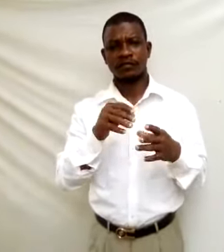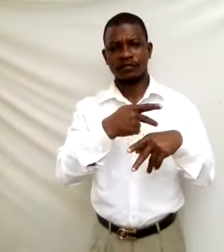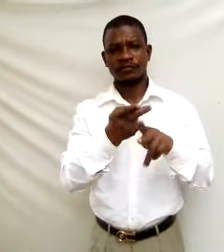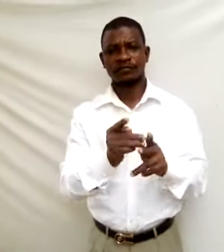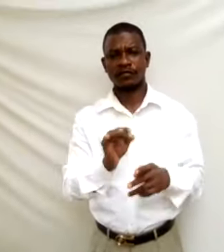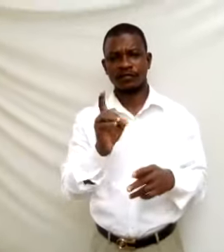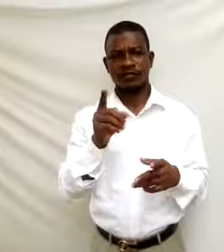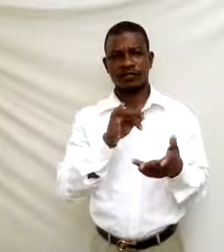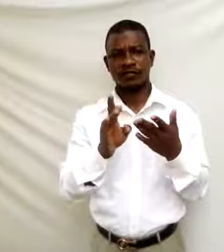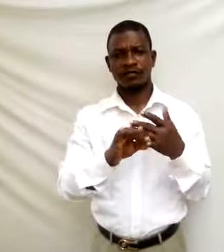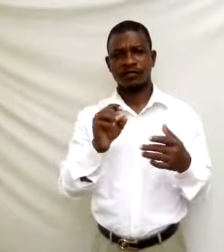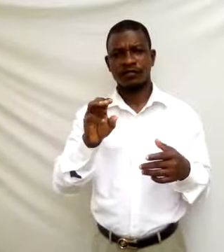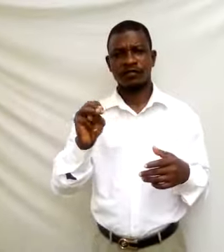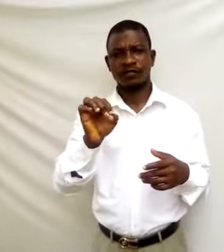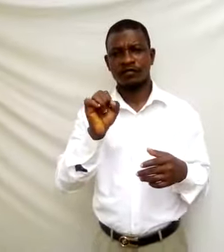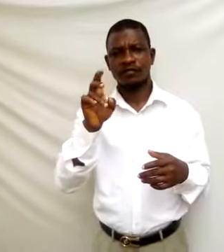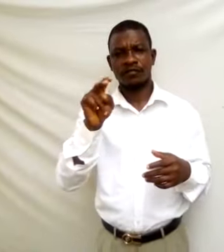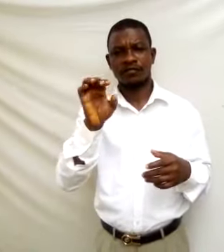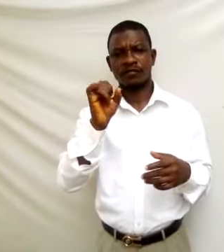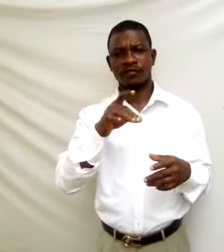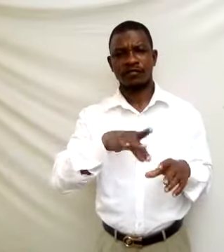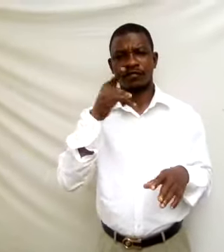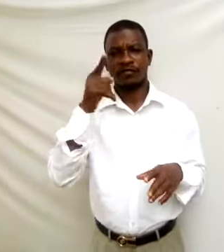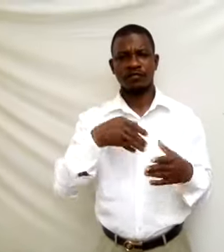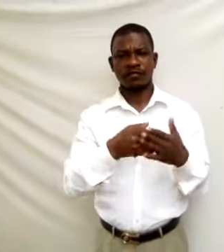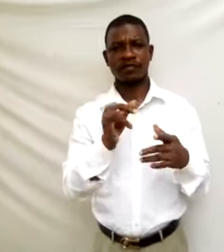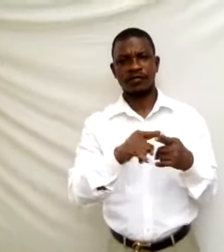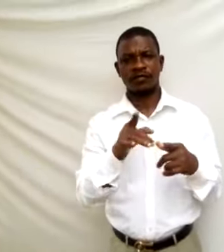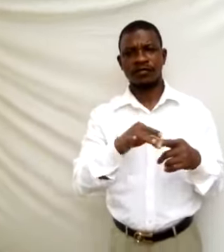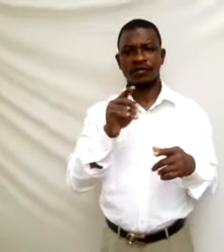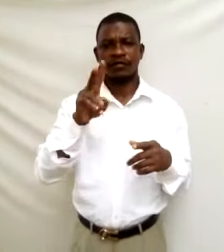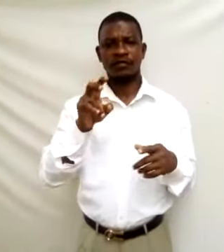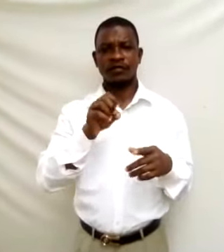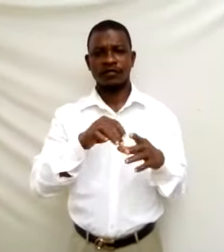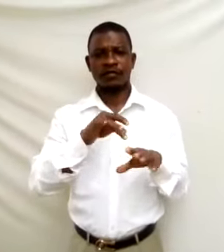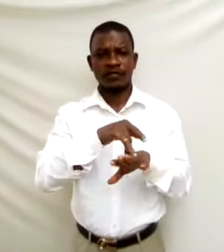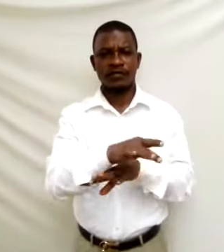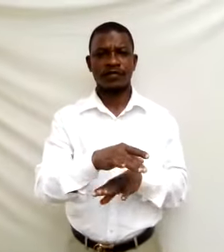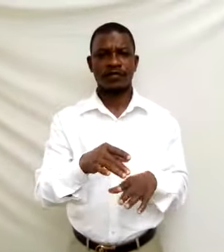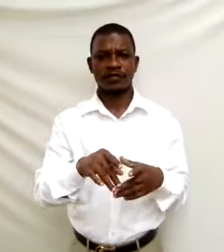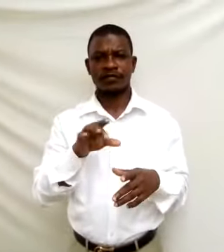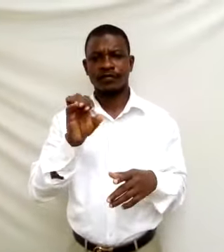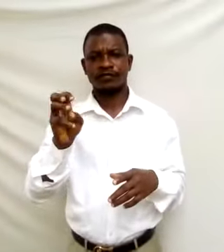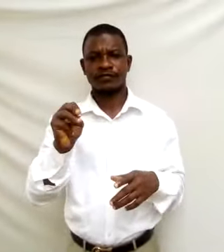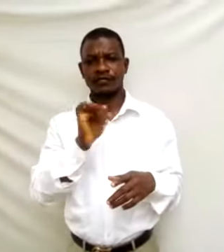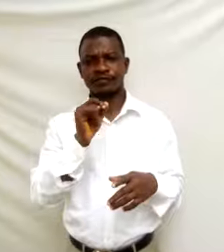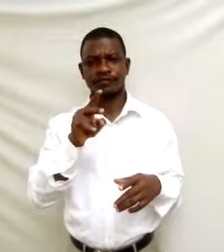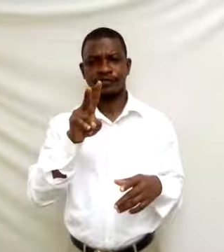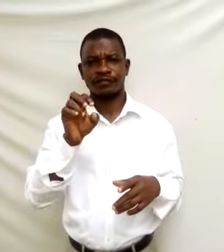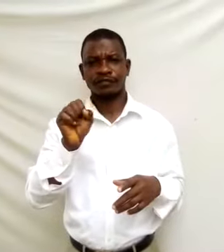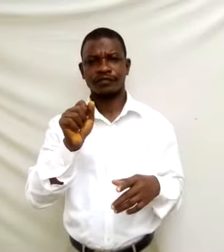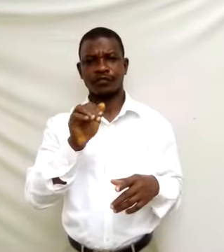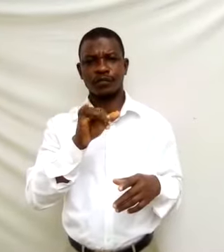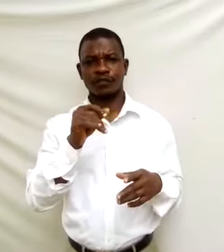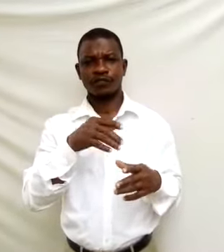by the misocondria found near the vacuole contractile vacuoles expels along